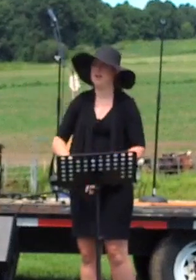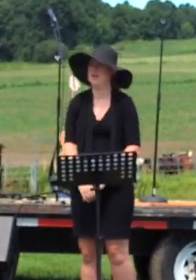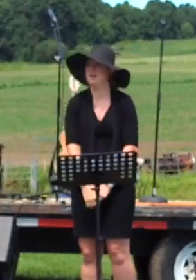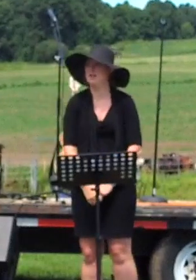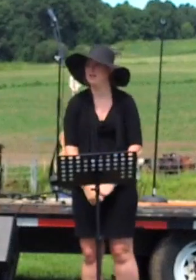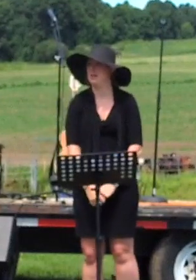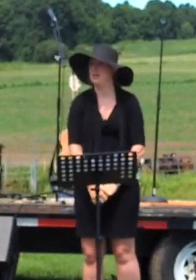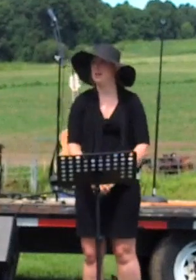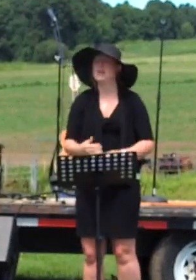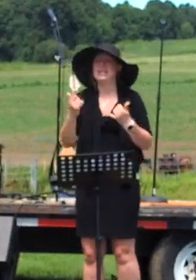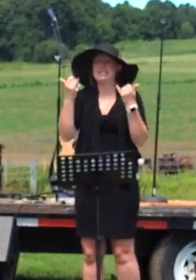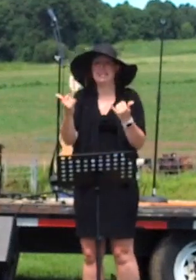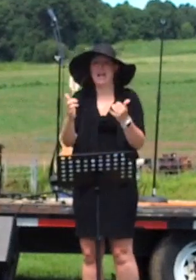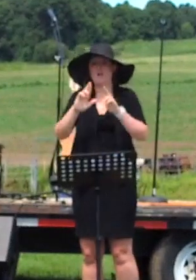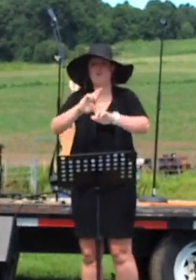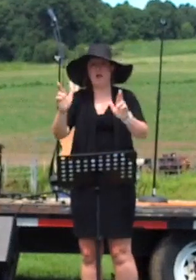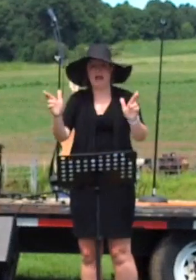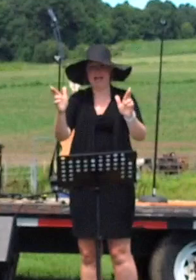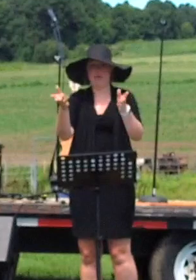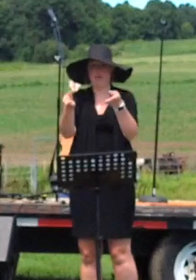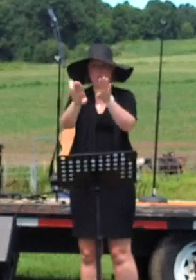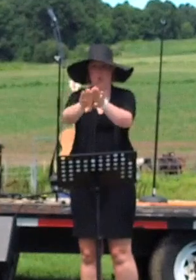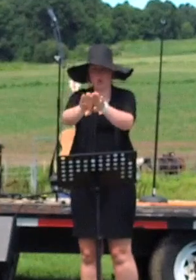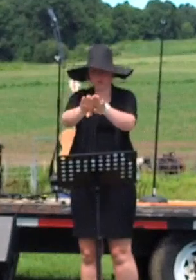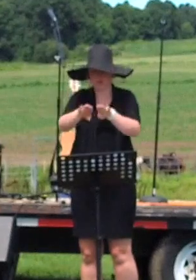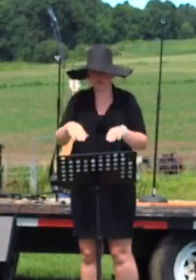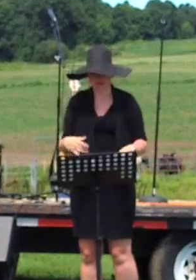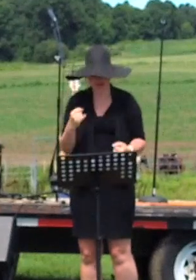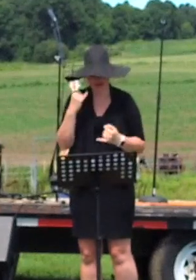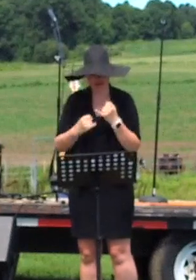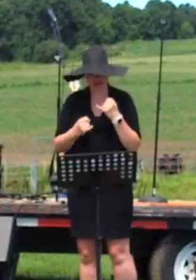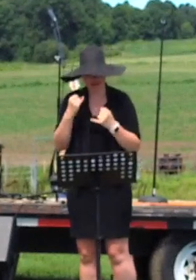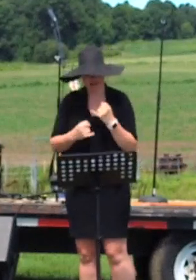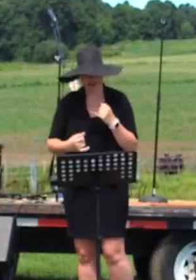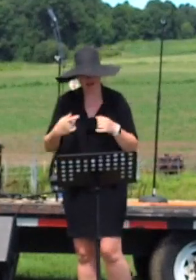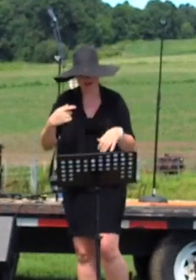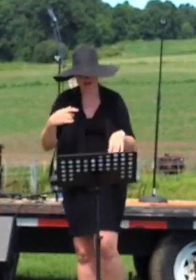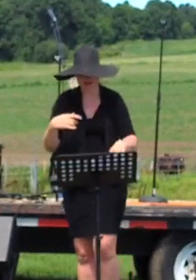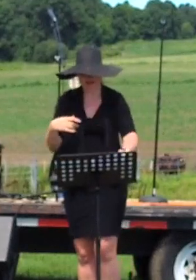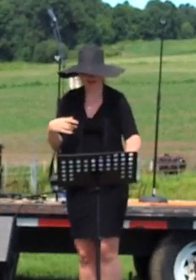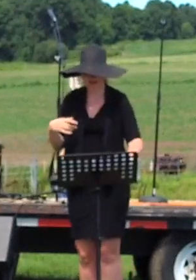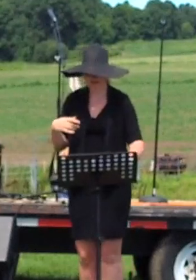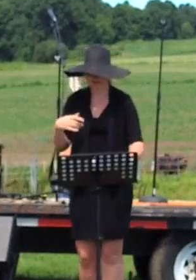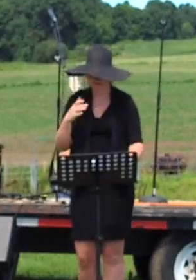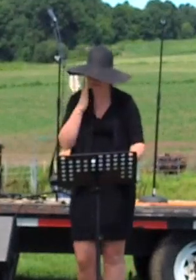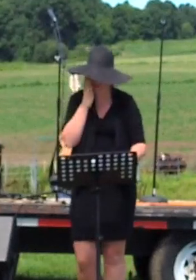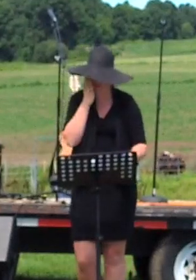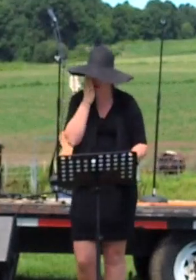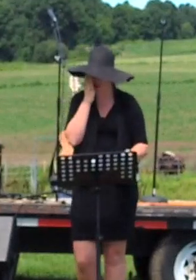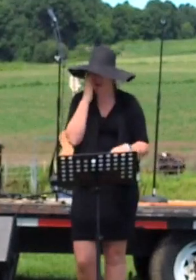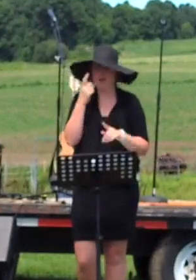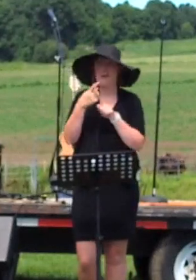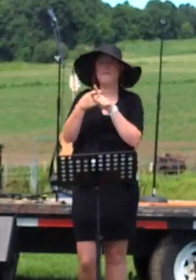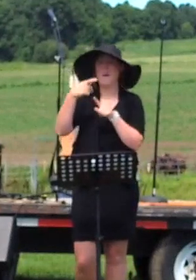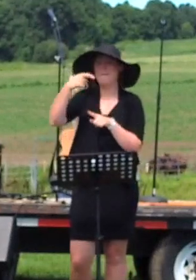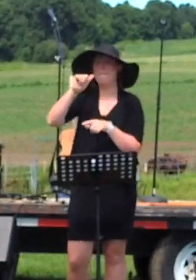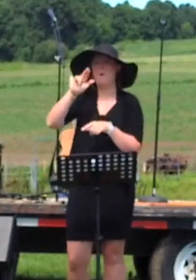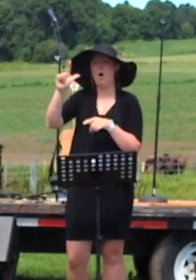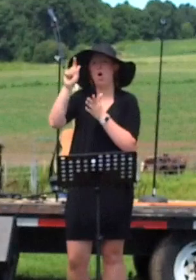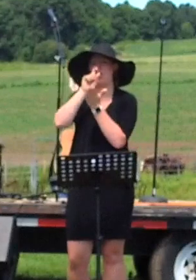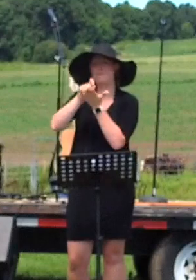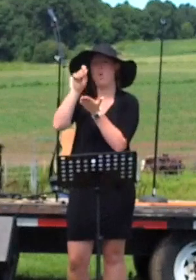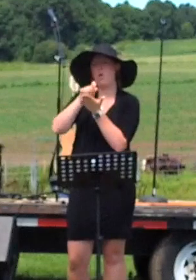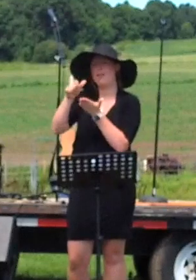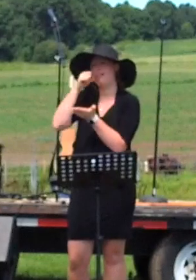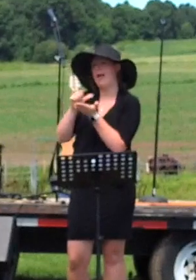So as we close, I want you to listen to what the Apostle Paul wrote to the church in Corinth. And here he's relaying a message that was given to him by the Lord